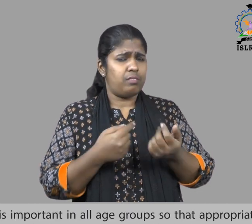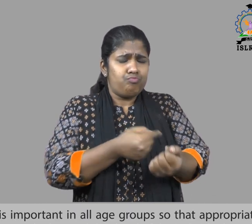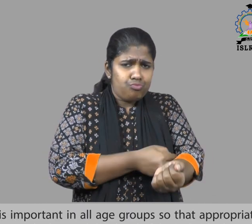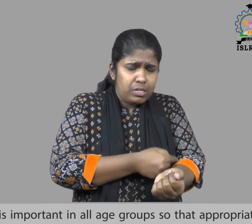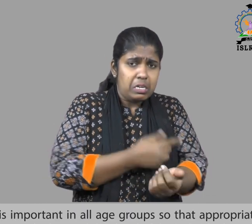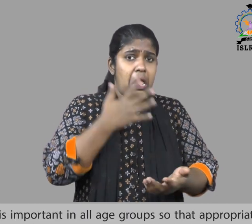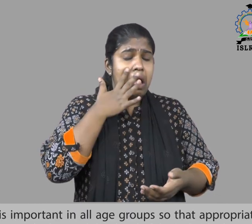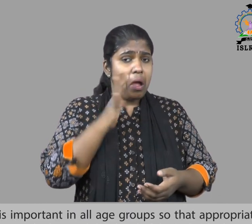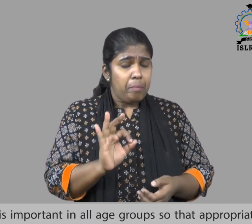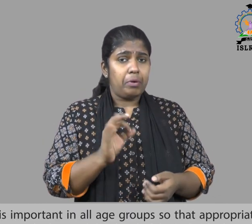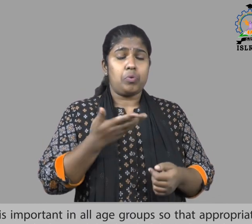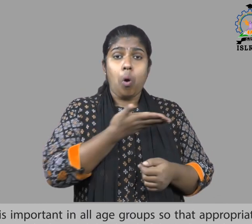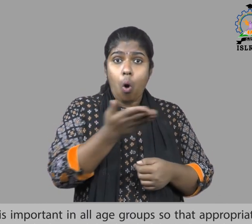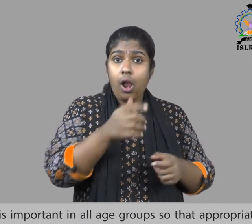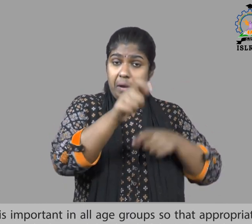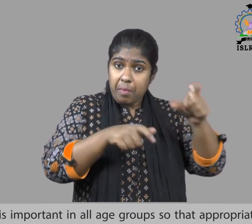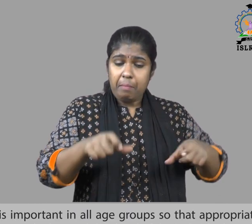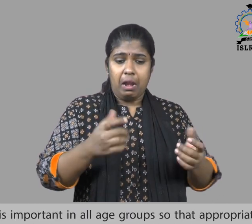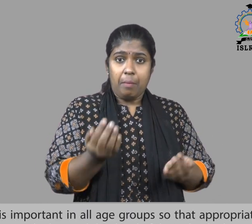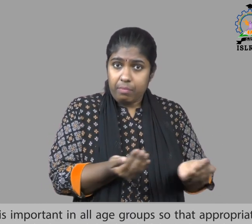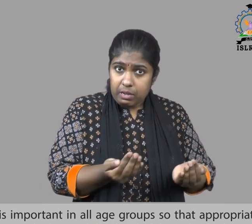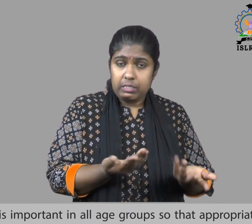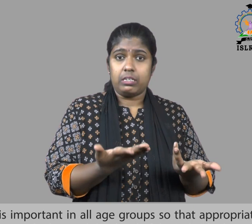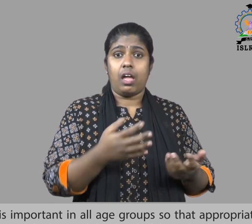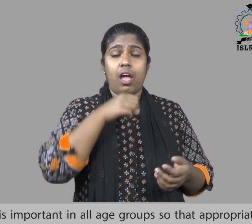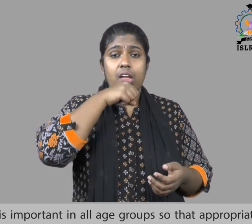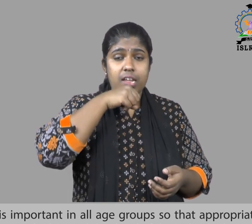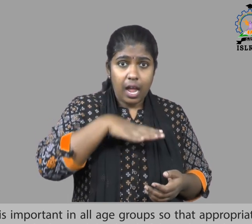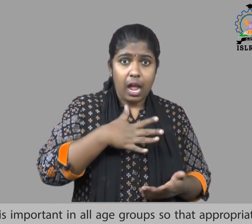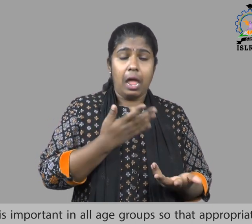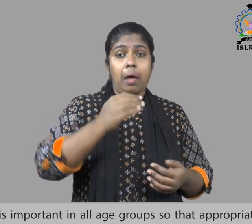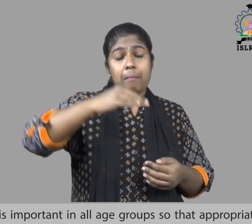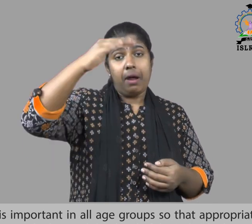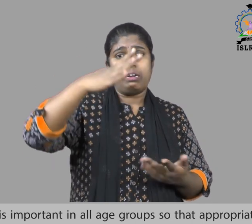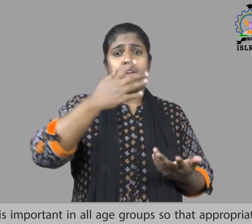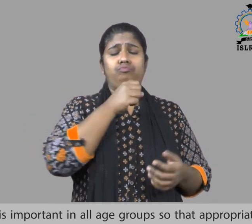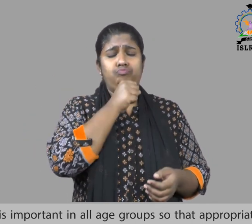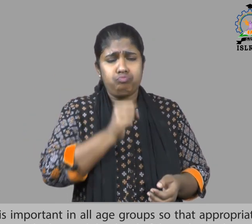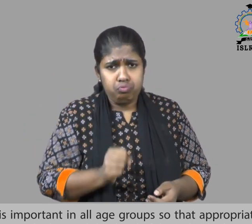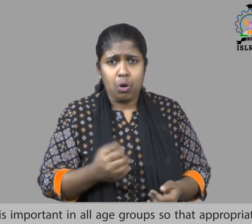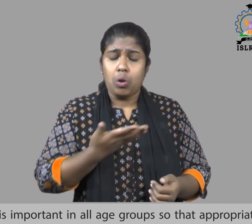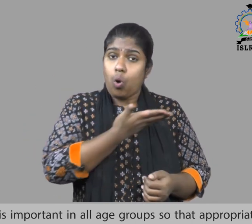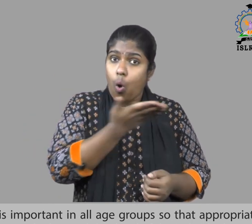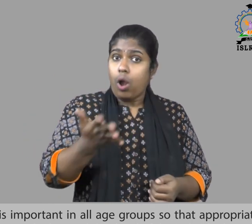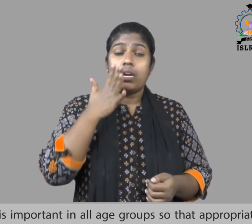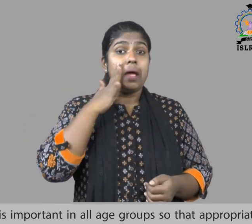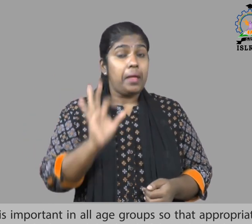Screening and testing of anemia is important in all age groups so that